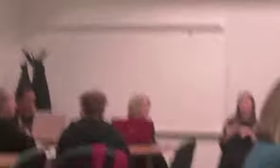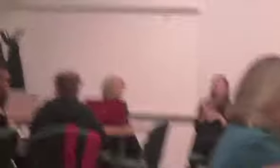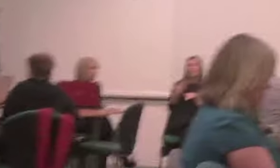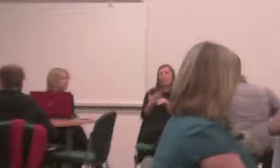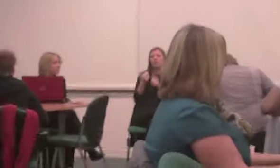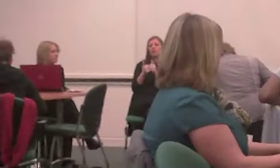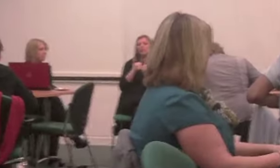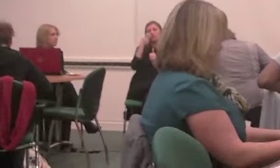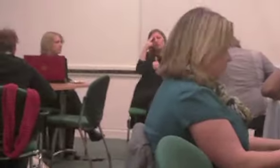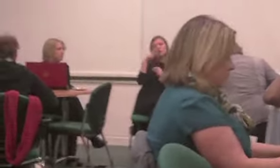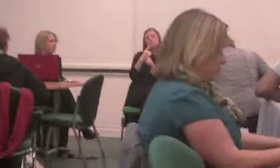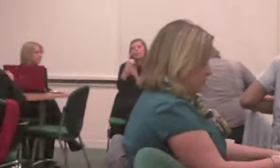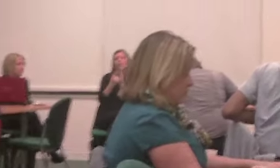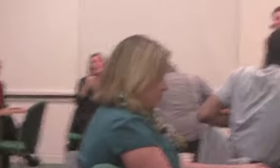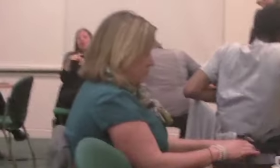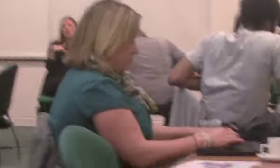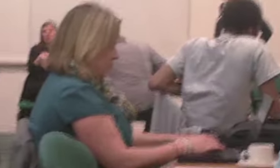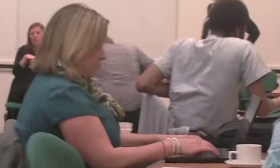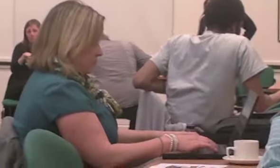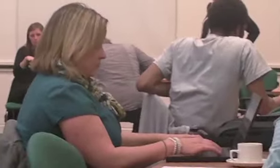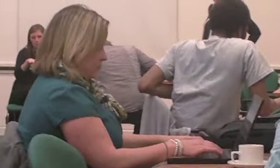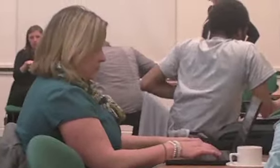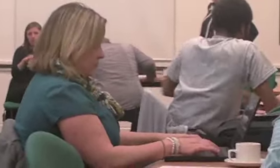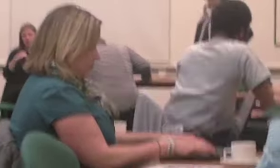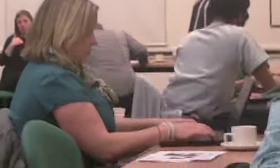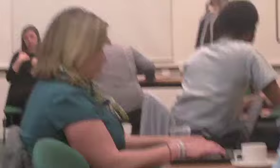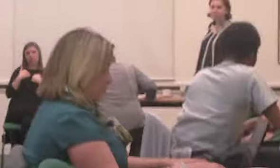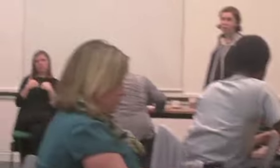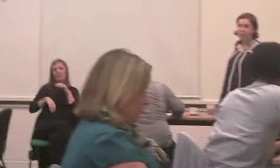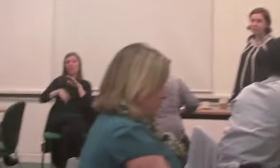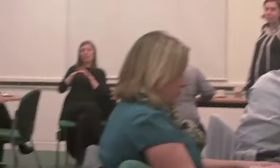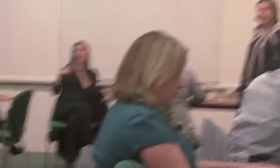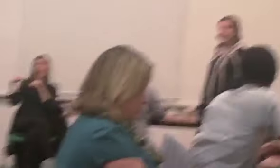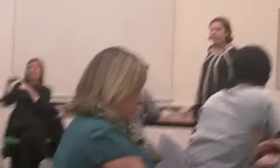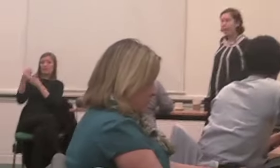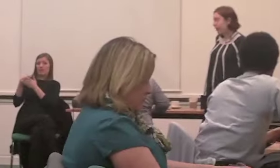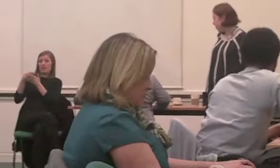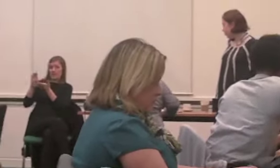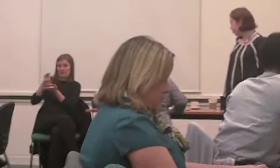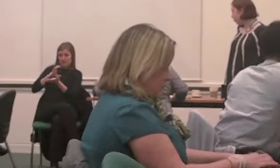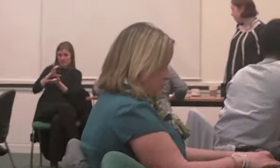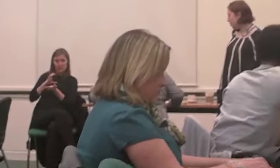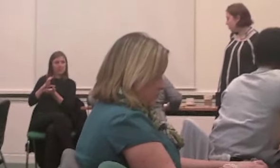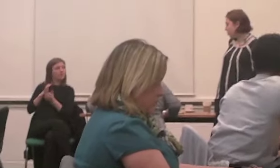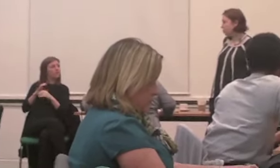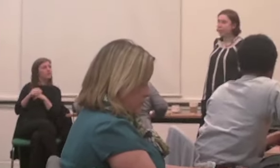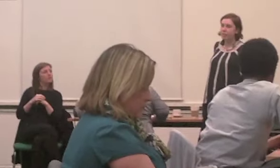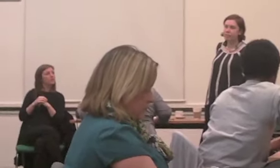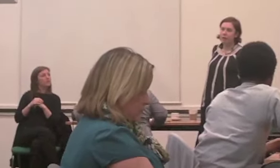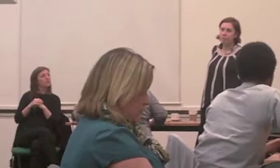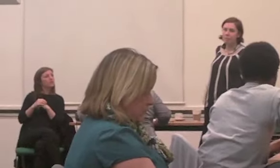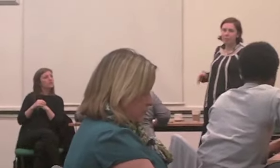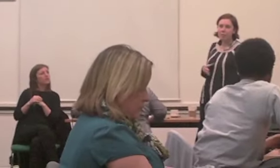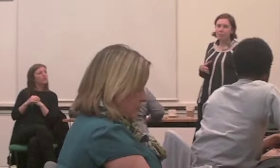an organisation called Talk About Local. Basically, we're a 4IP funded project. And what we do